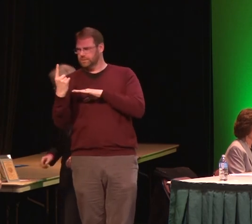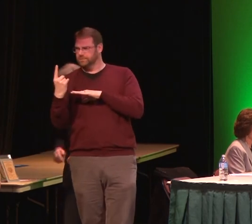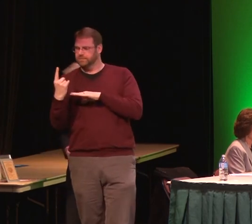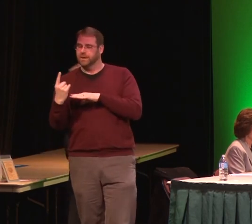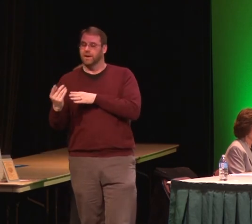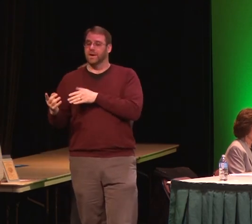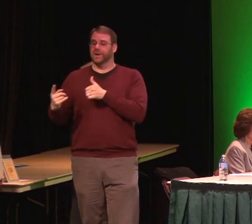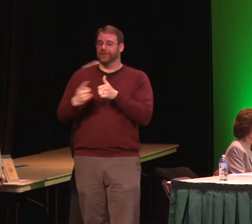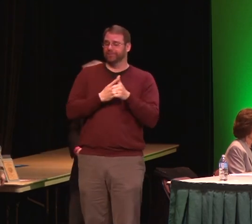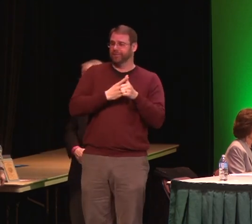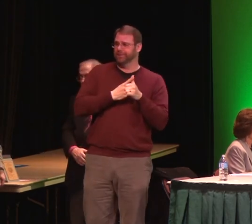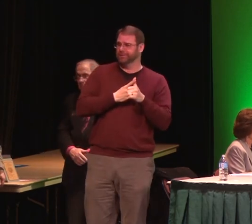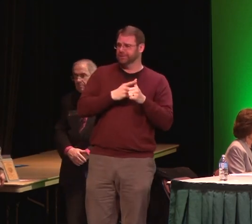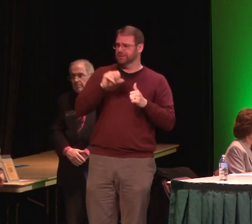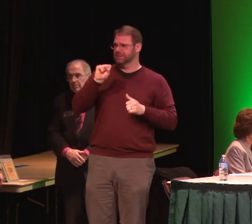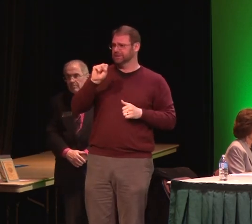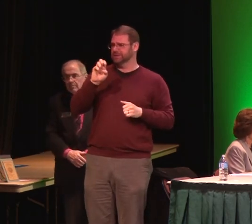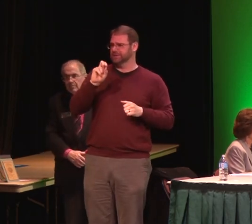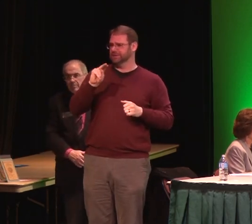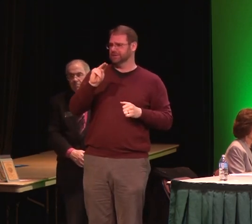senior division,